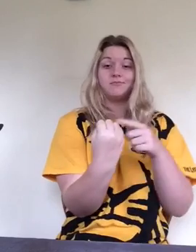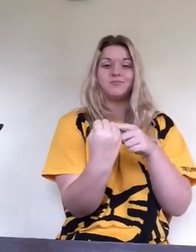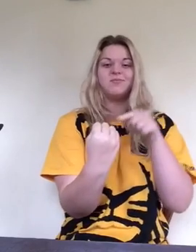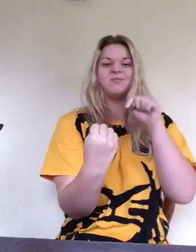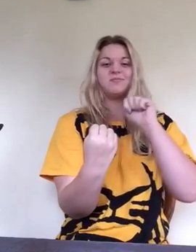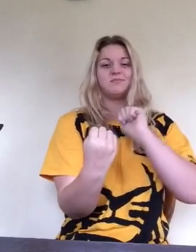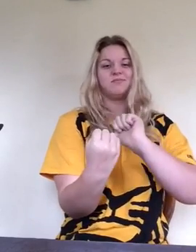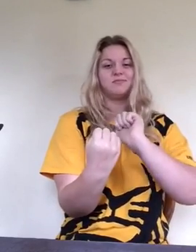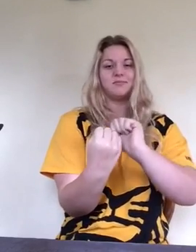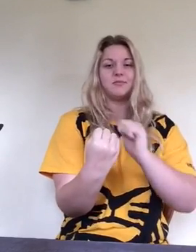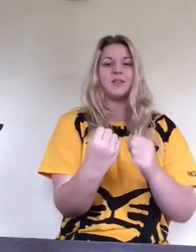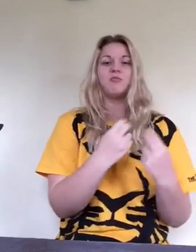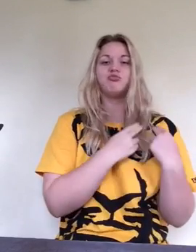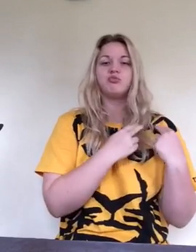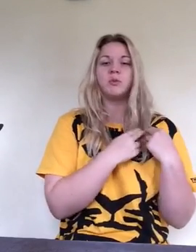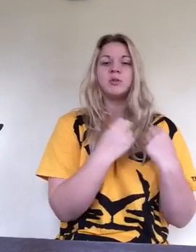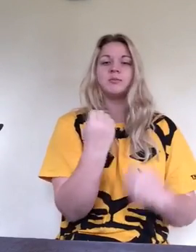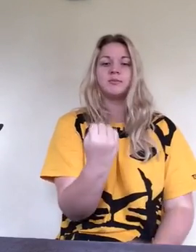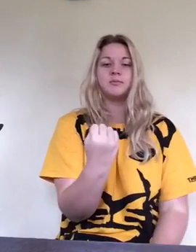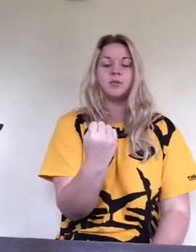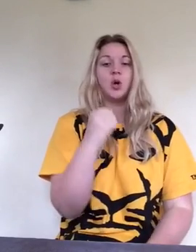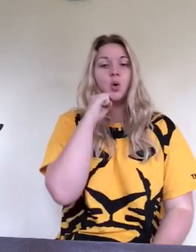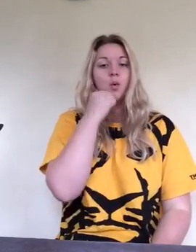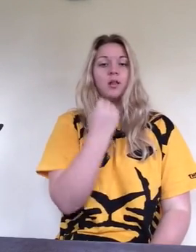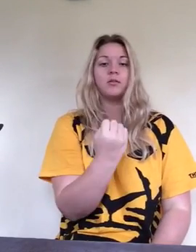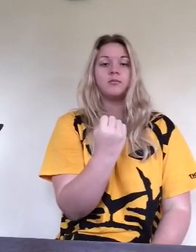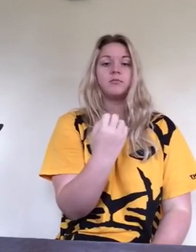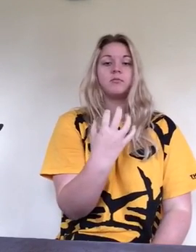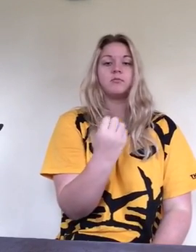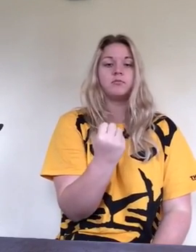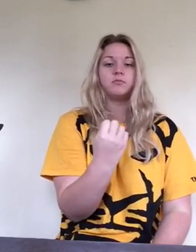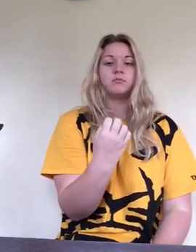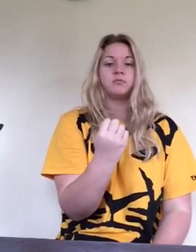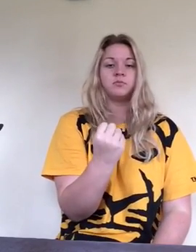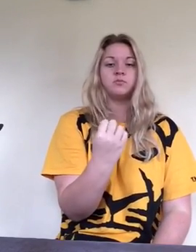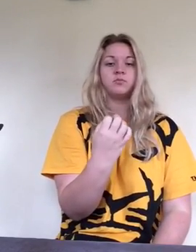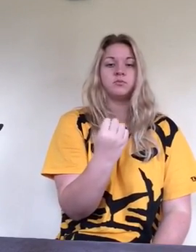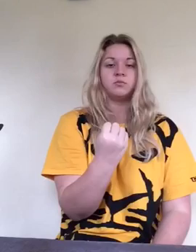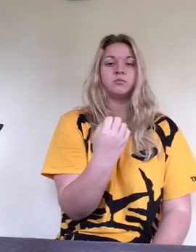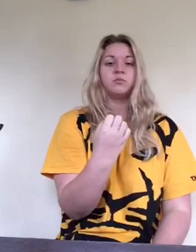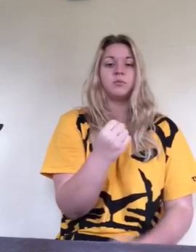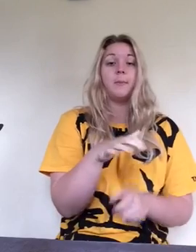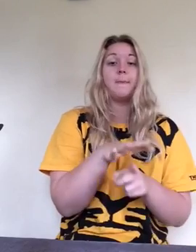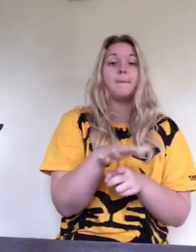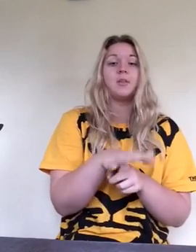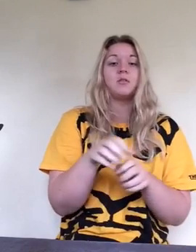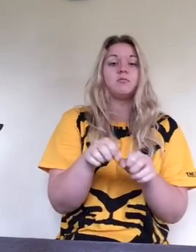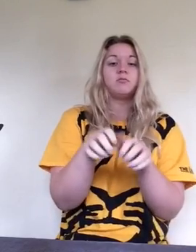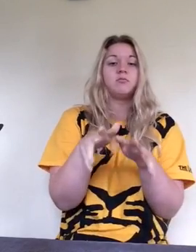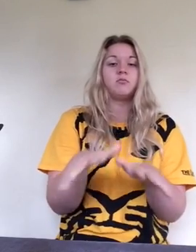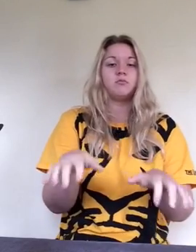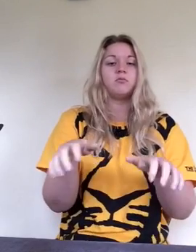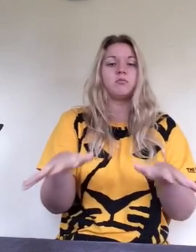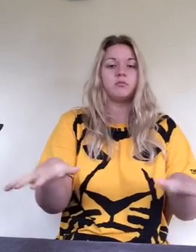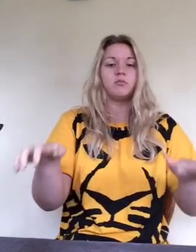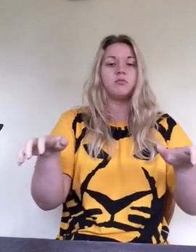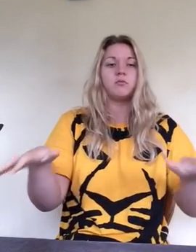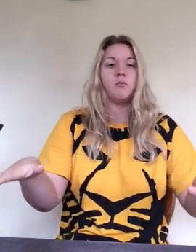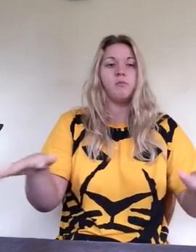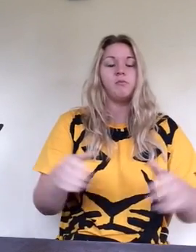pump pushing blood so that you have good blood flow. And so I'm going to write that on the side as kind of job number one. These are the jobs